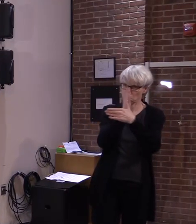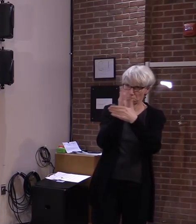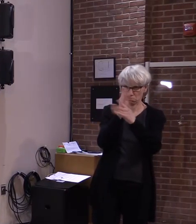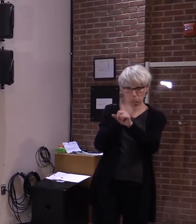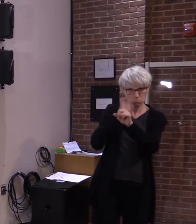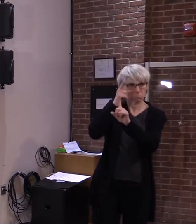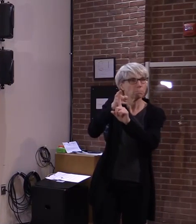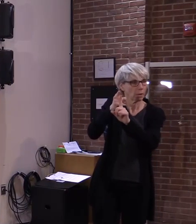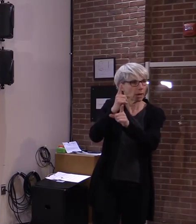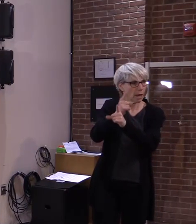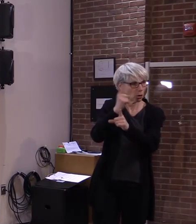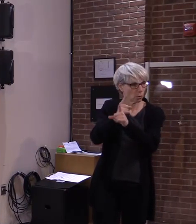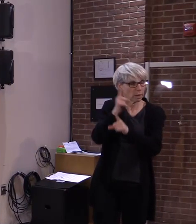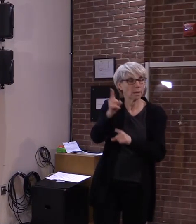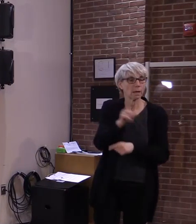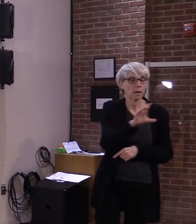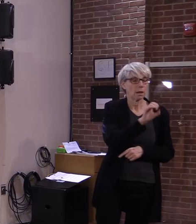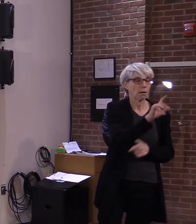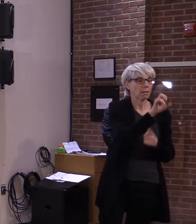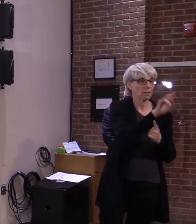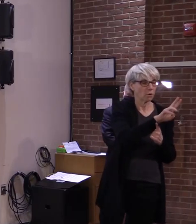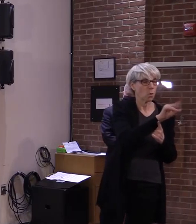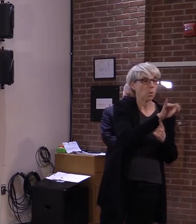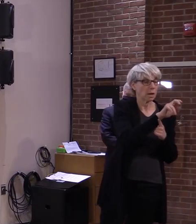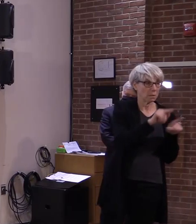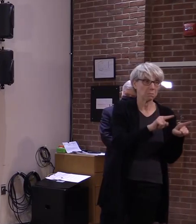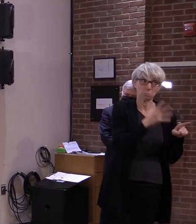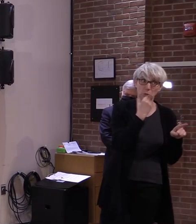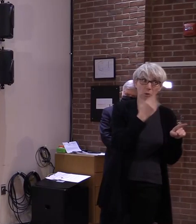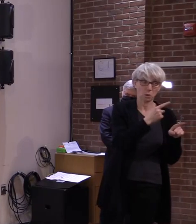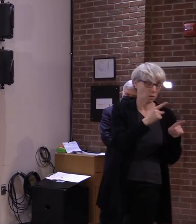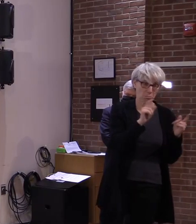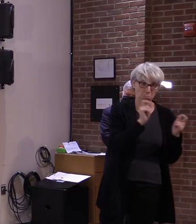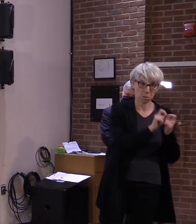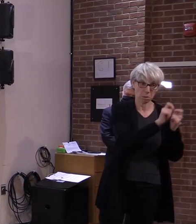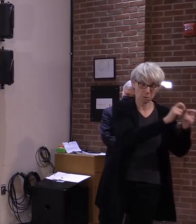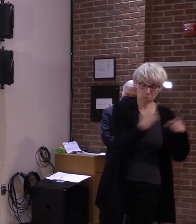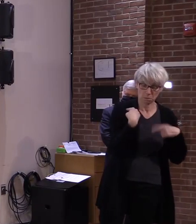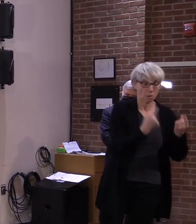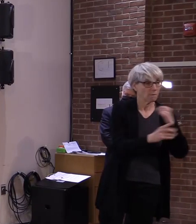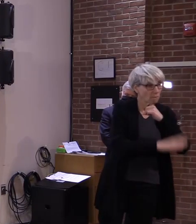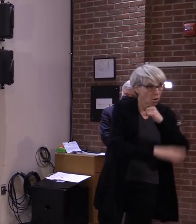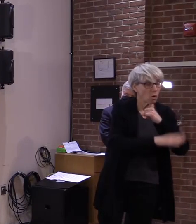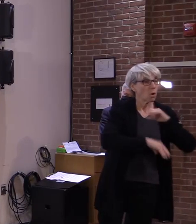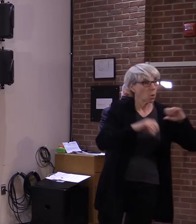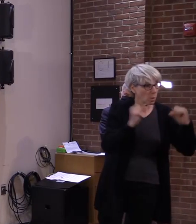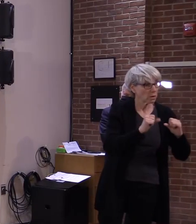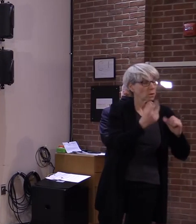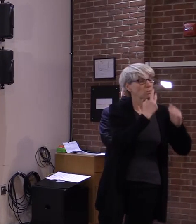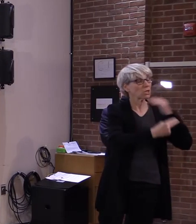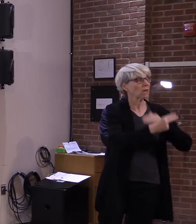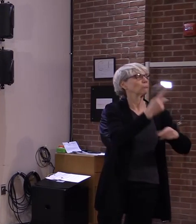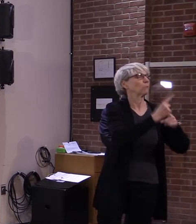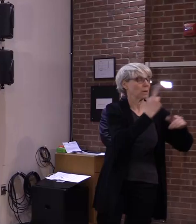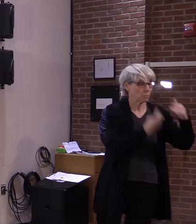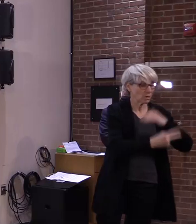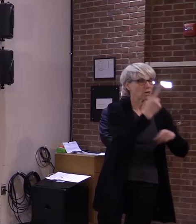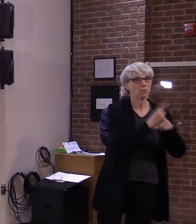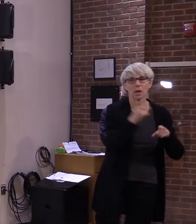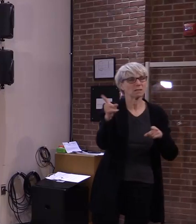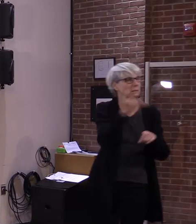Wyman basically competed with the ensemble model for accuracy throughout the fall and into the winter. So we like to look at both of